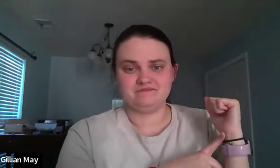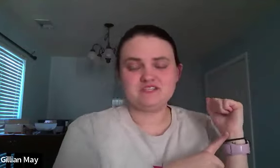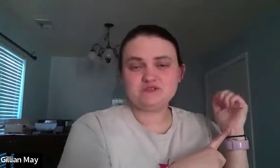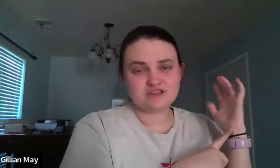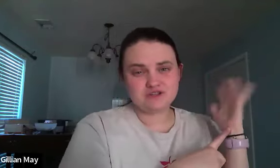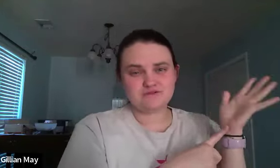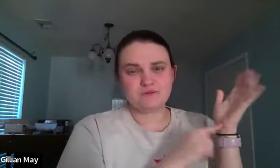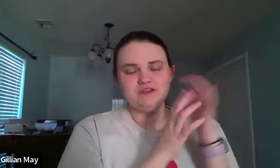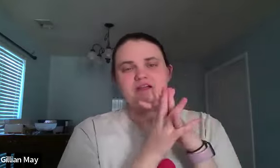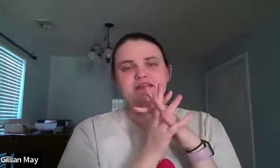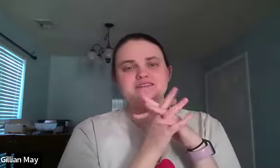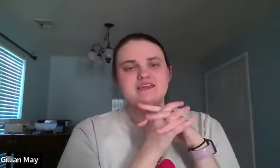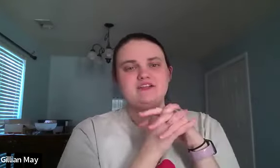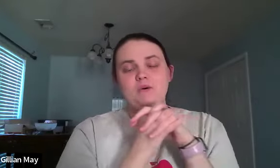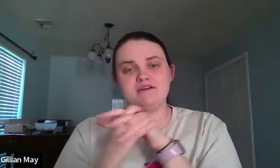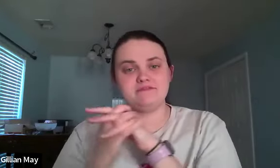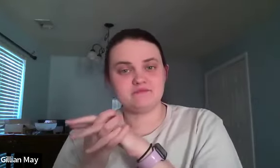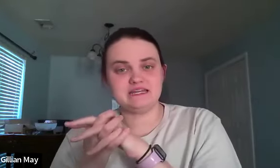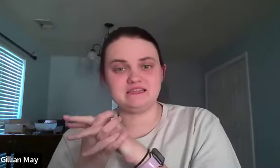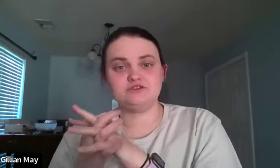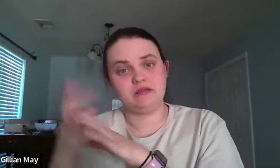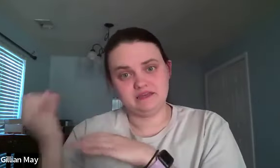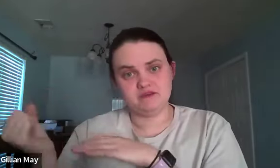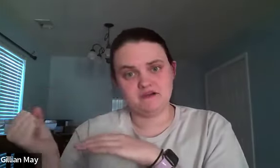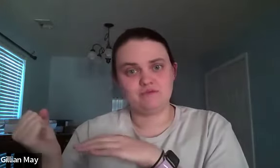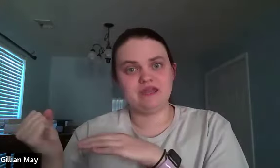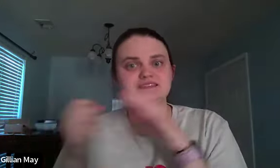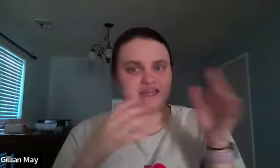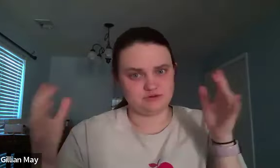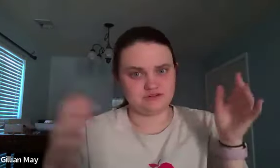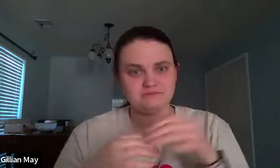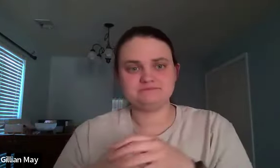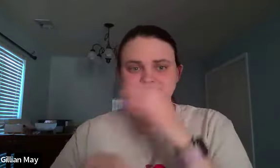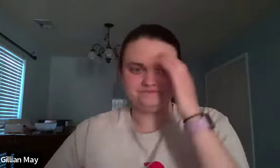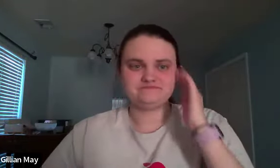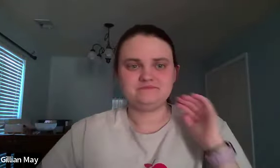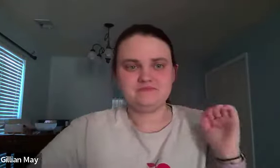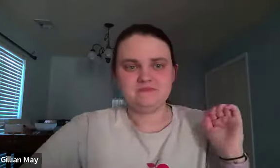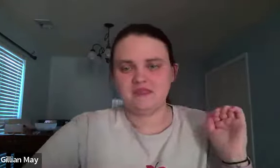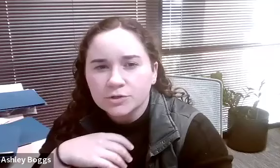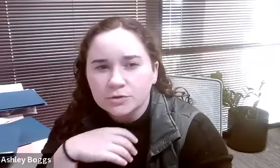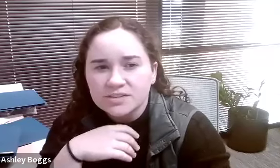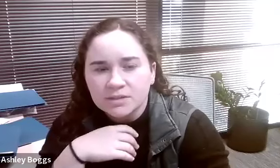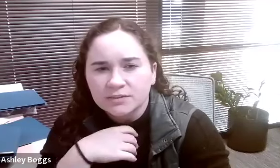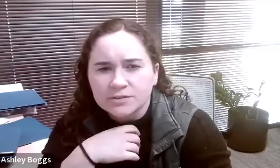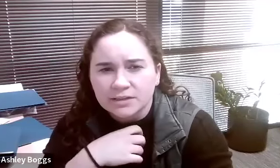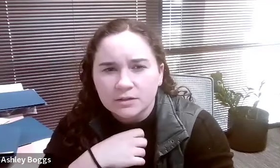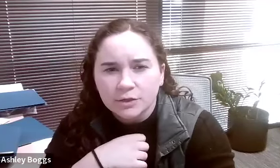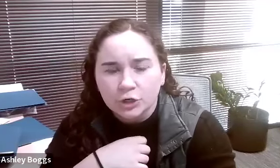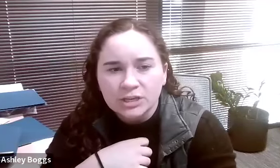This one's also used for when you're like saying like, oh, I have 5 minutes left, or like, give me 5 minutes, that sort of thing. Would you do the same thing if it was like 30